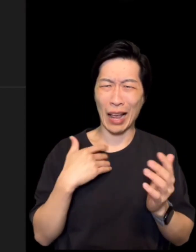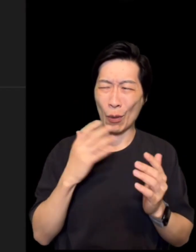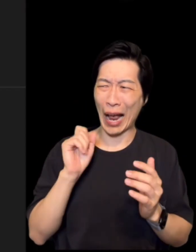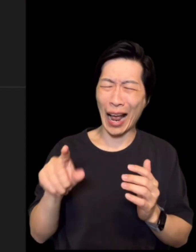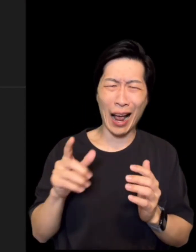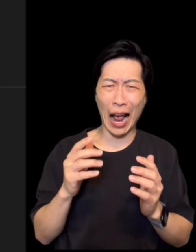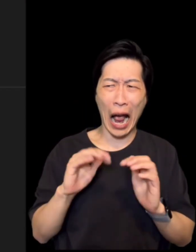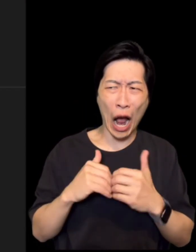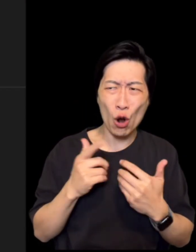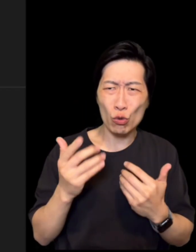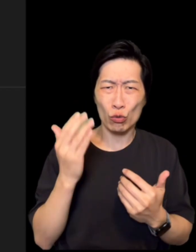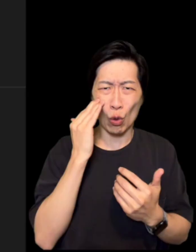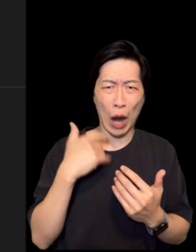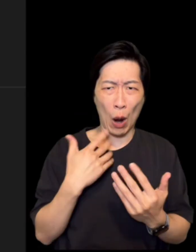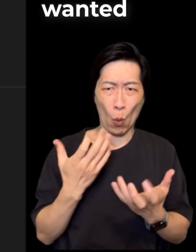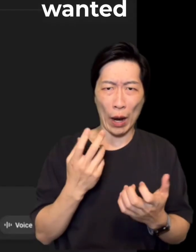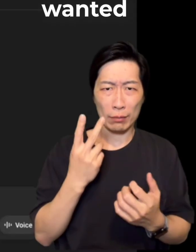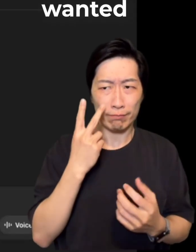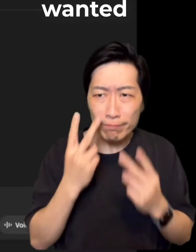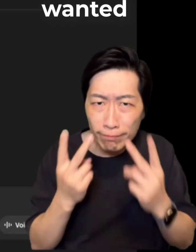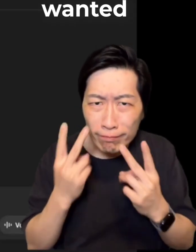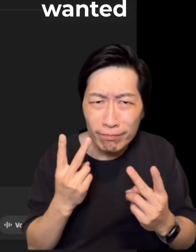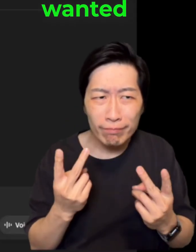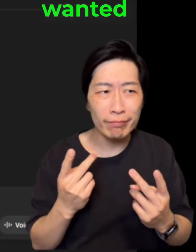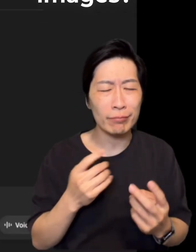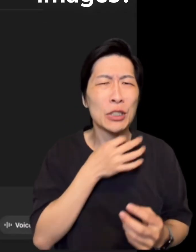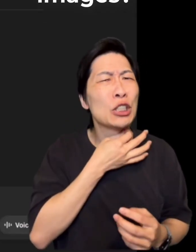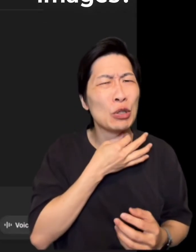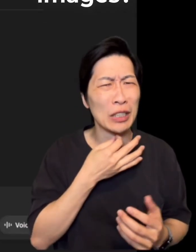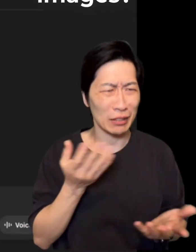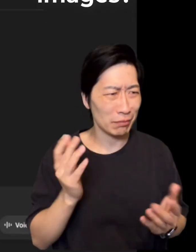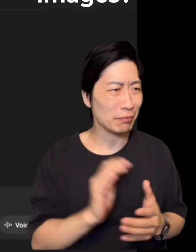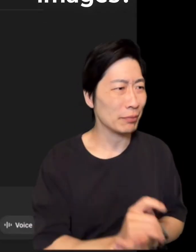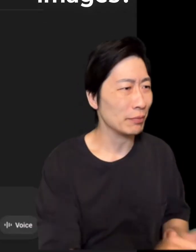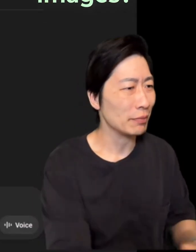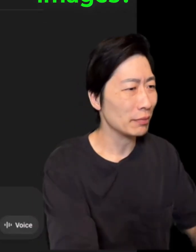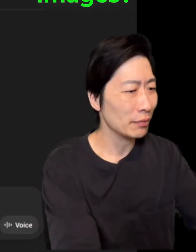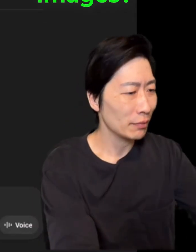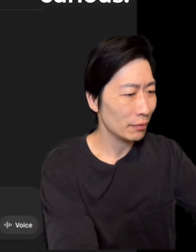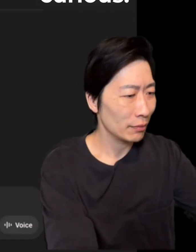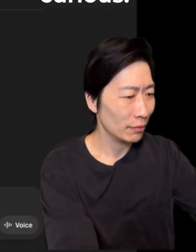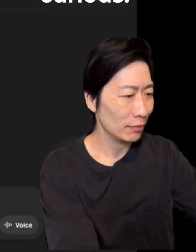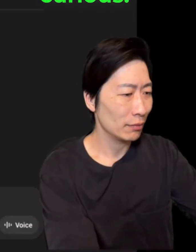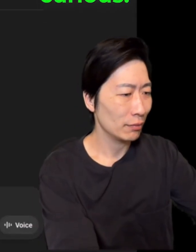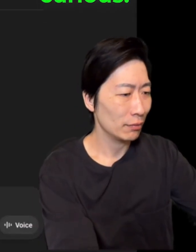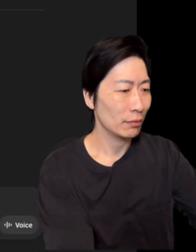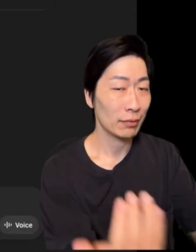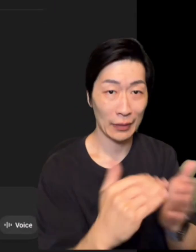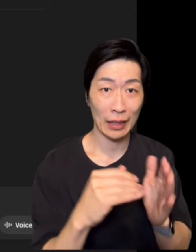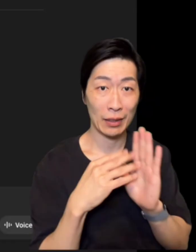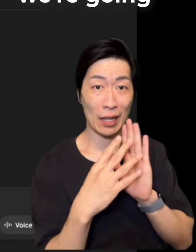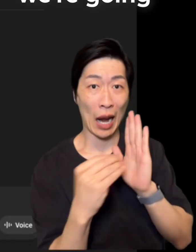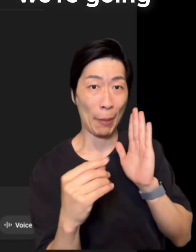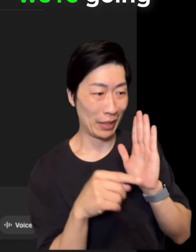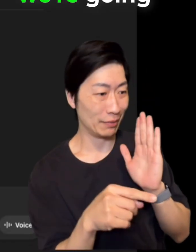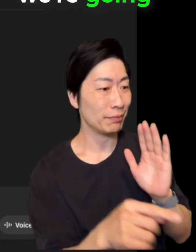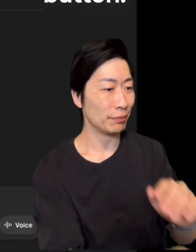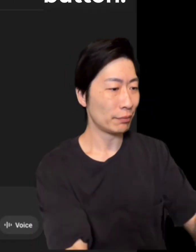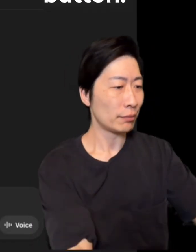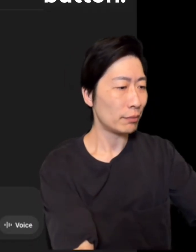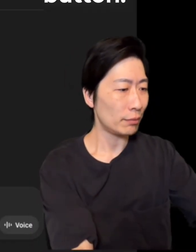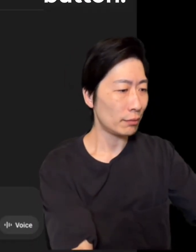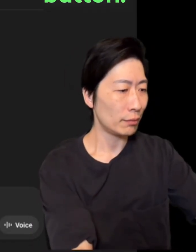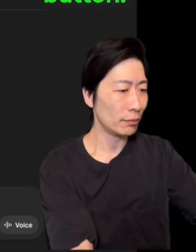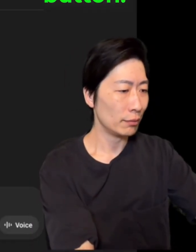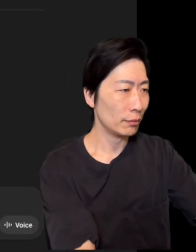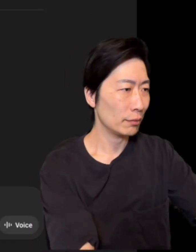add images? How did you know that I wanted to see these images? I'm just curious. Again, we're going to hit